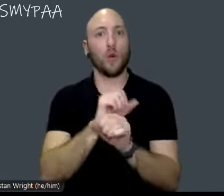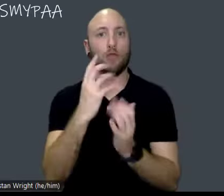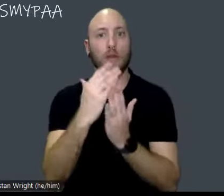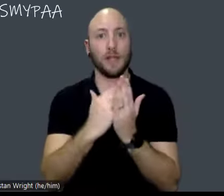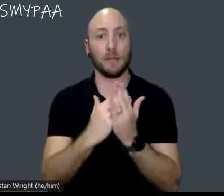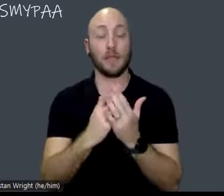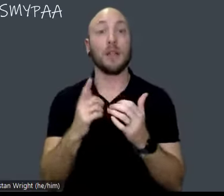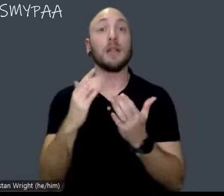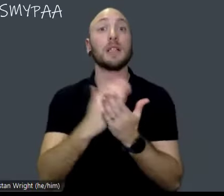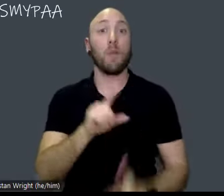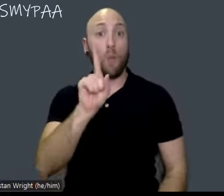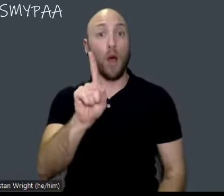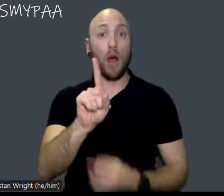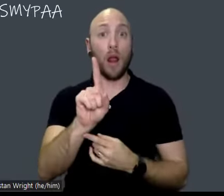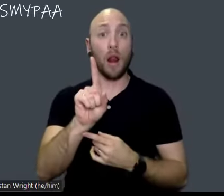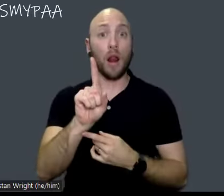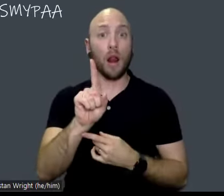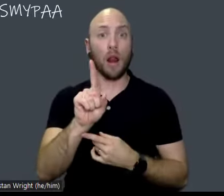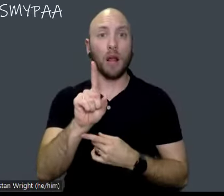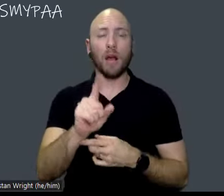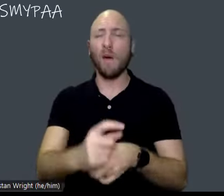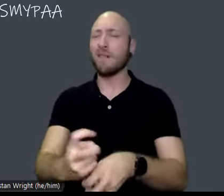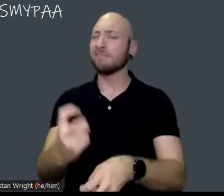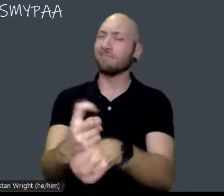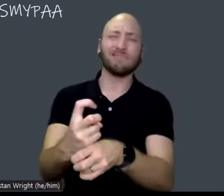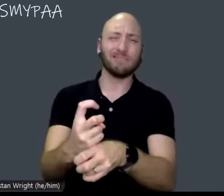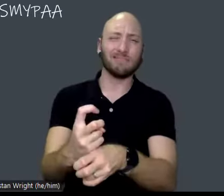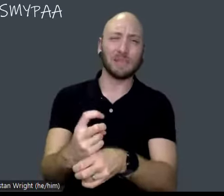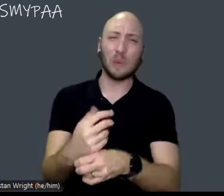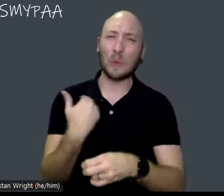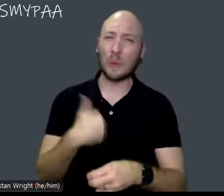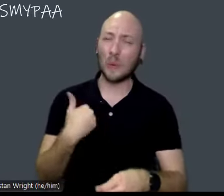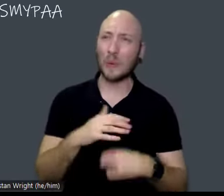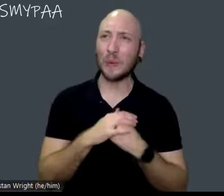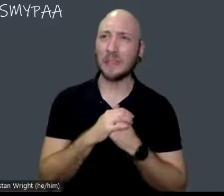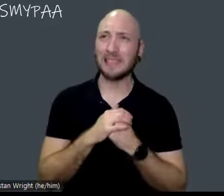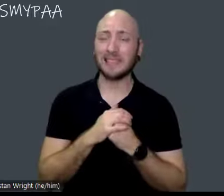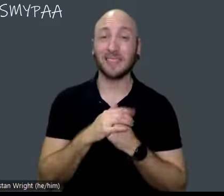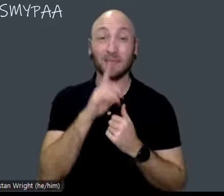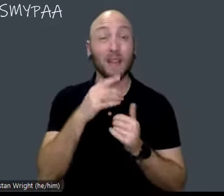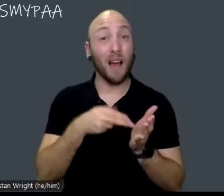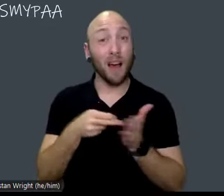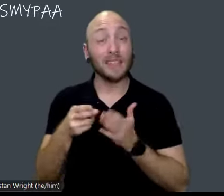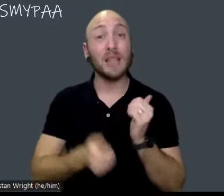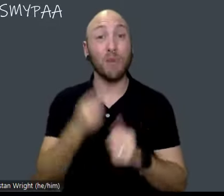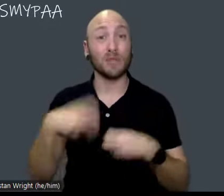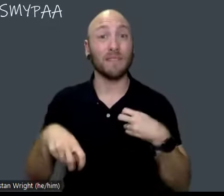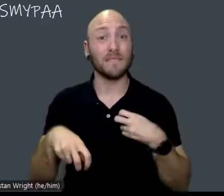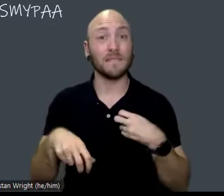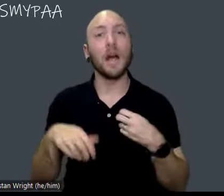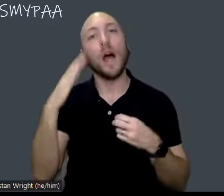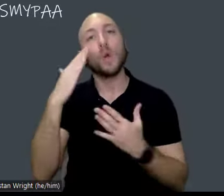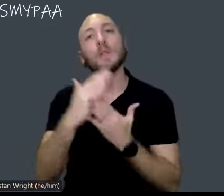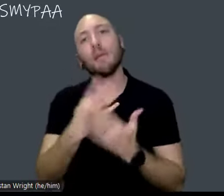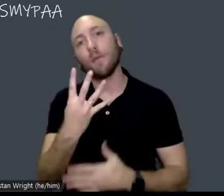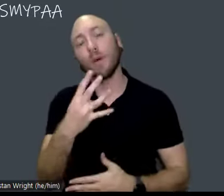Step one for me was very hard. I think it was the hardest step for me, even though the fourth step was